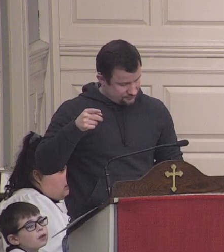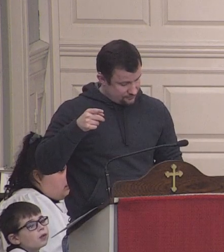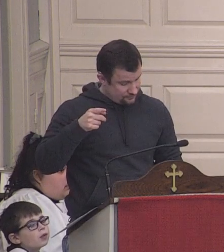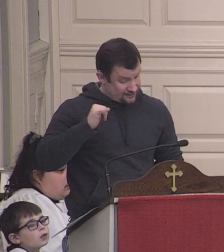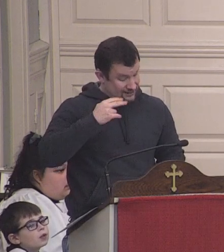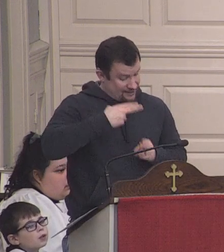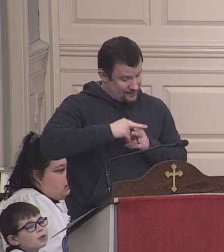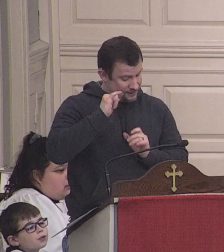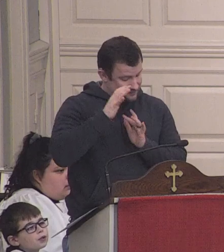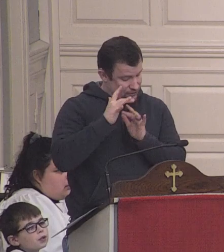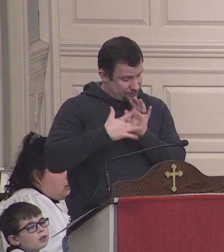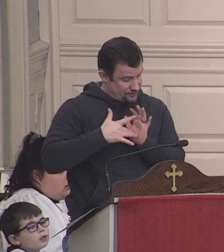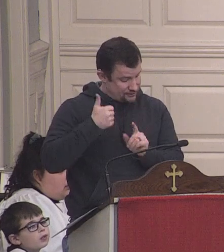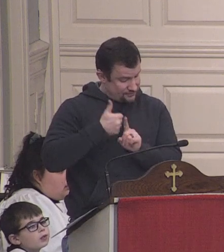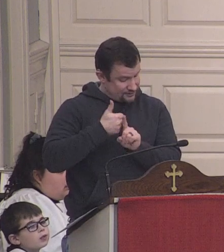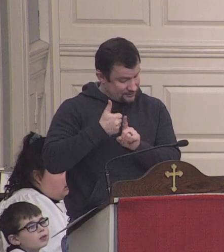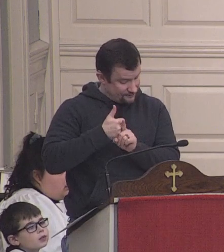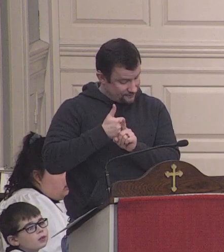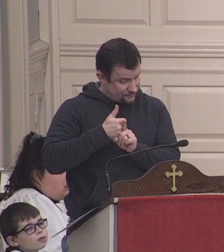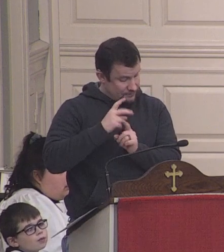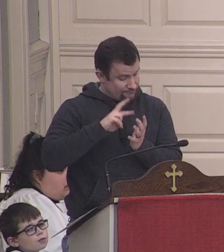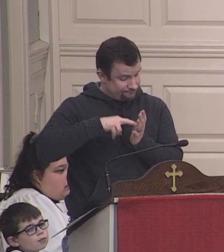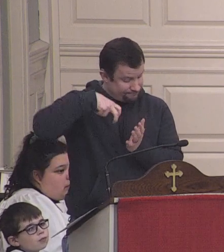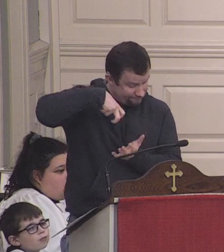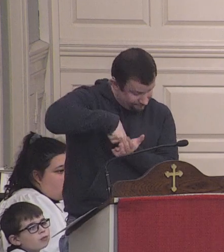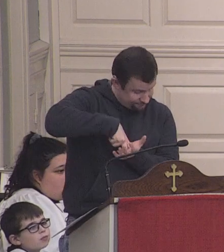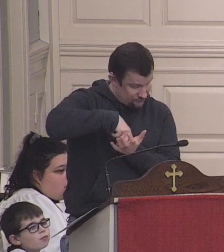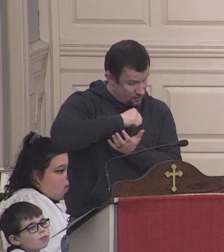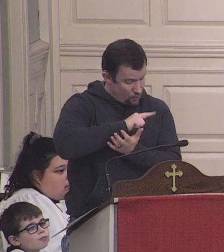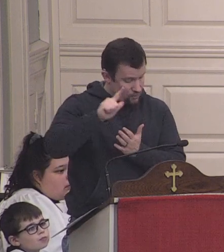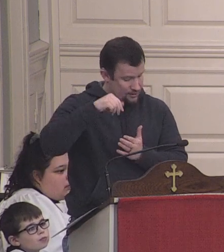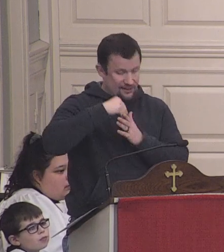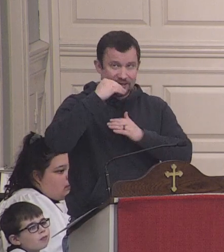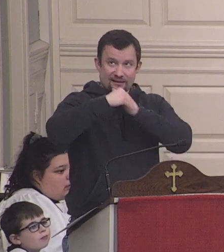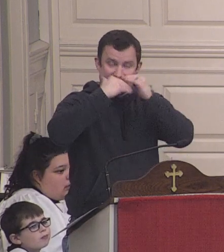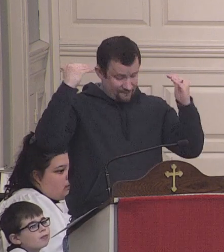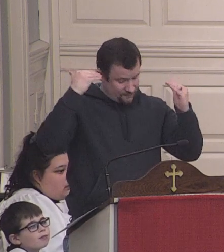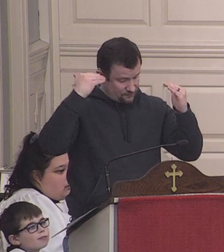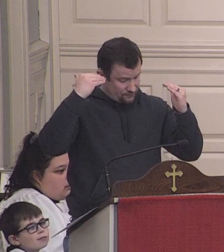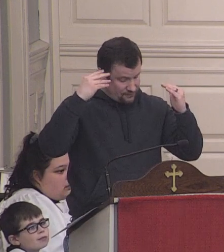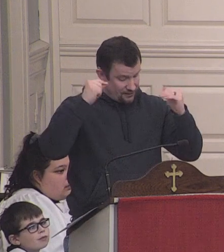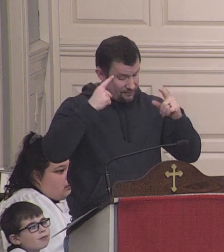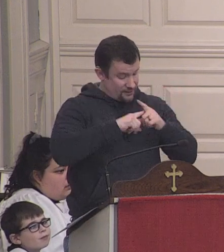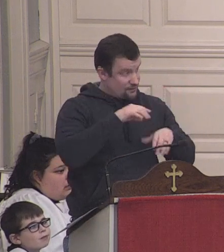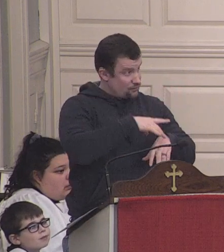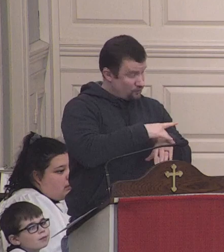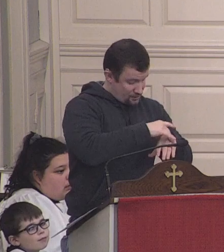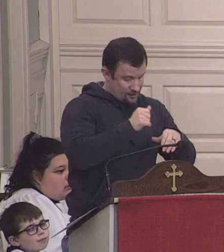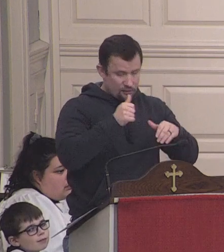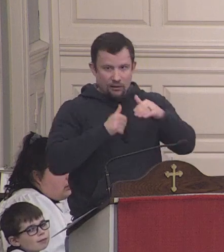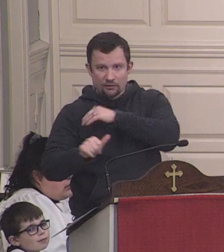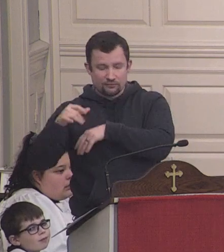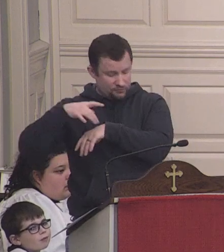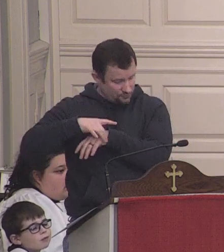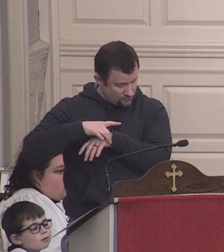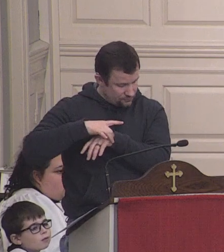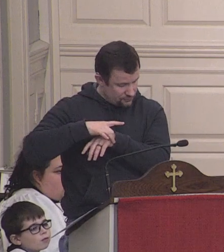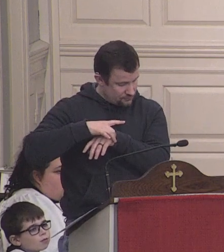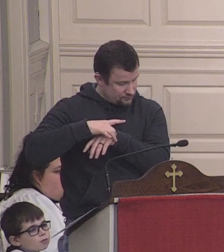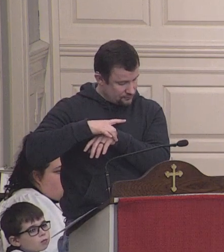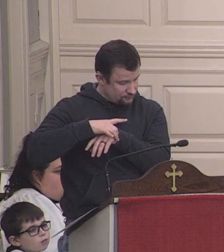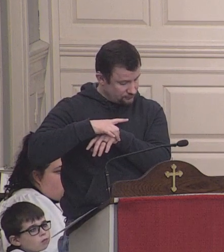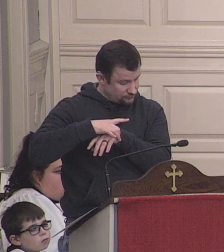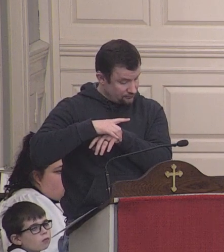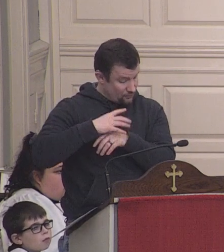name, that at the name of Jesus every knee should bend, of those in heaven and on